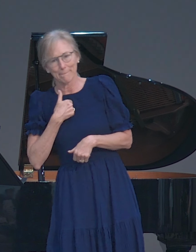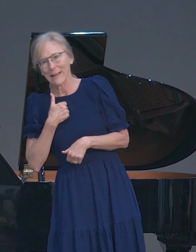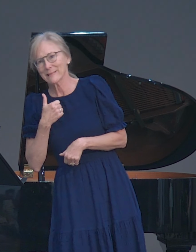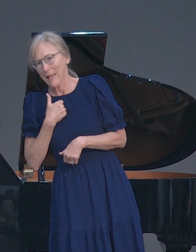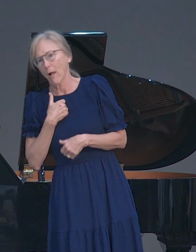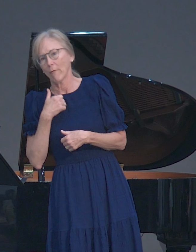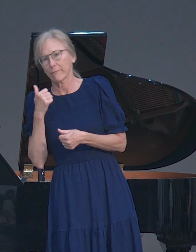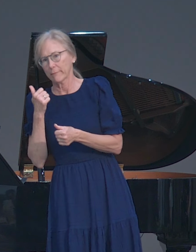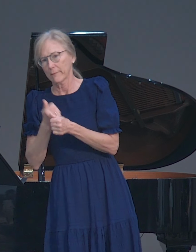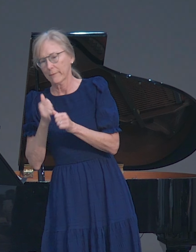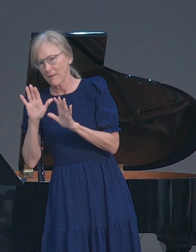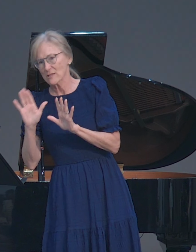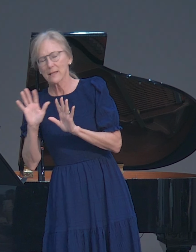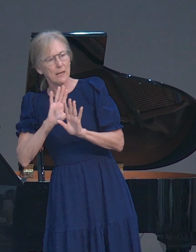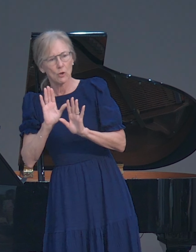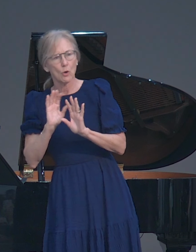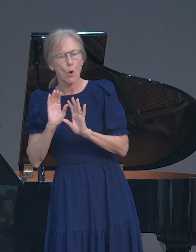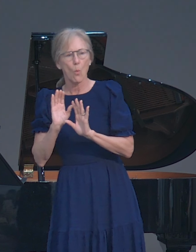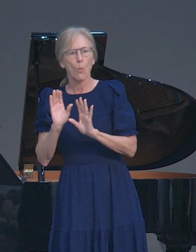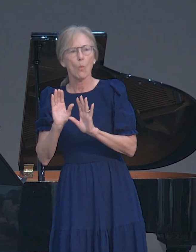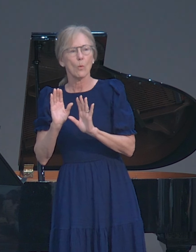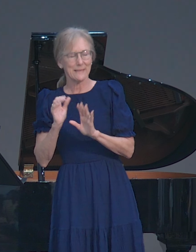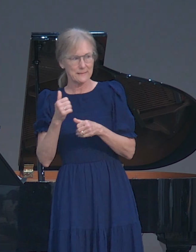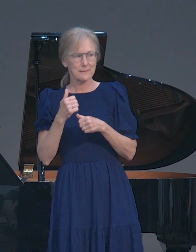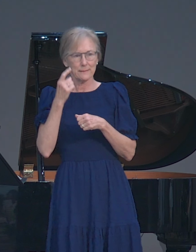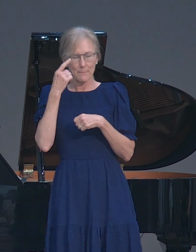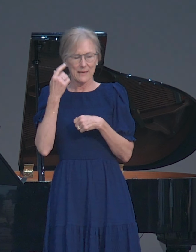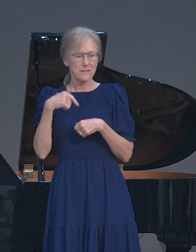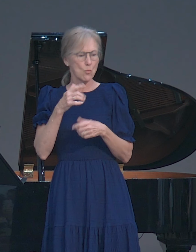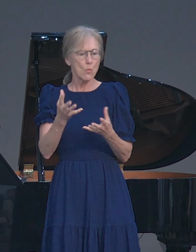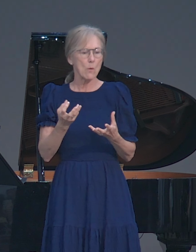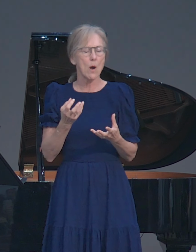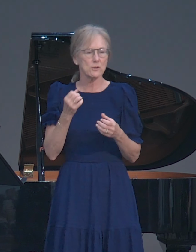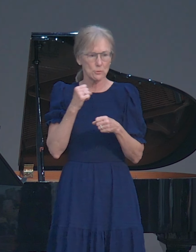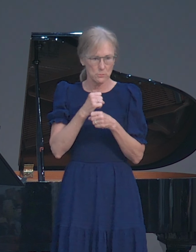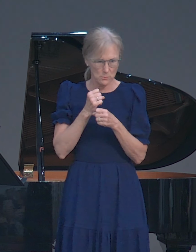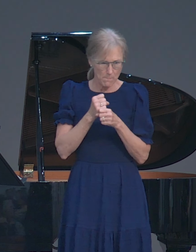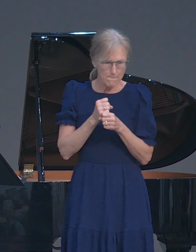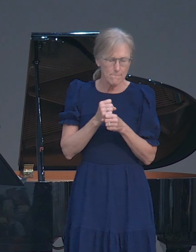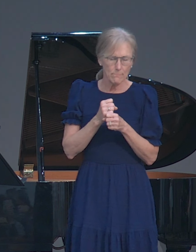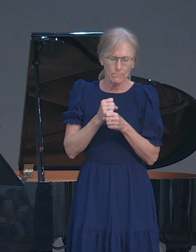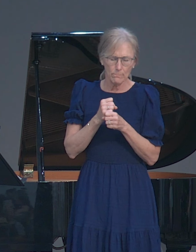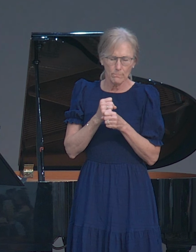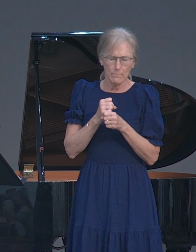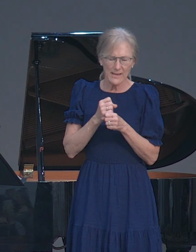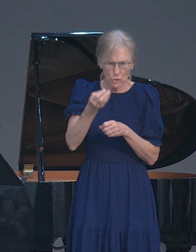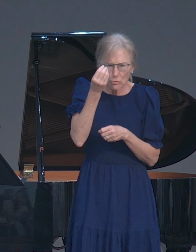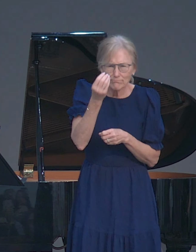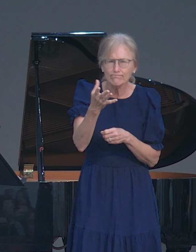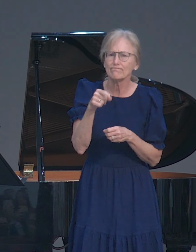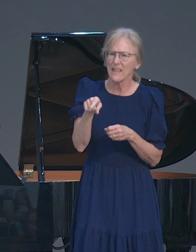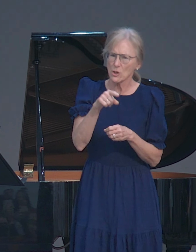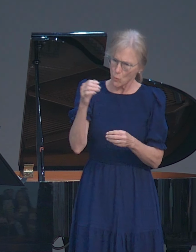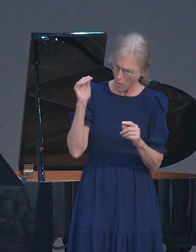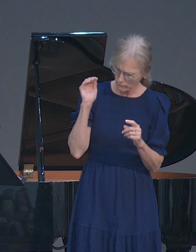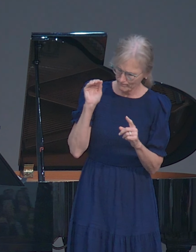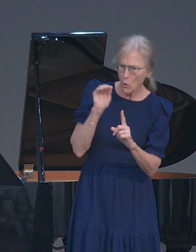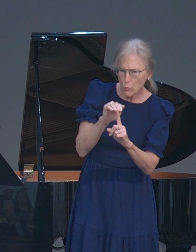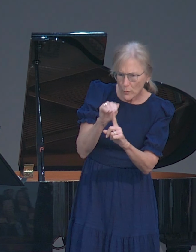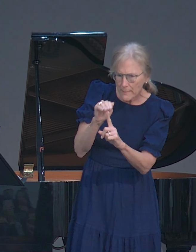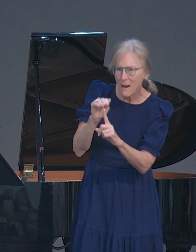and eat the cracker when you first walk in. Because we want to make sure that you're fully reminded of the sacrifice of